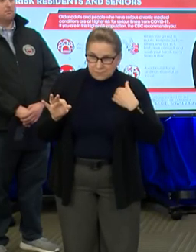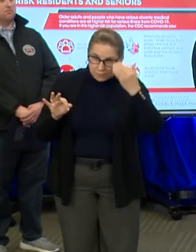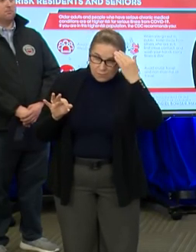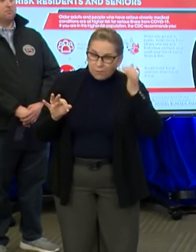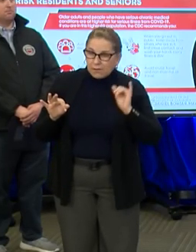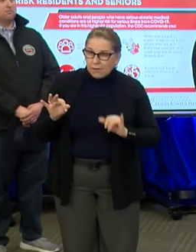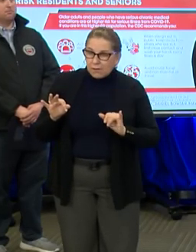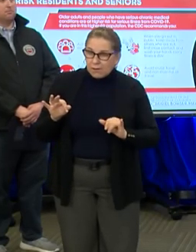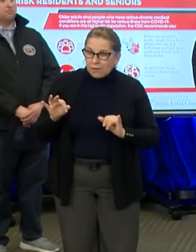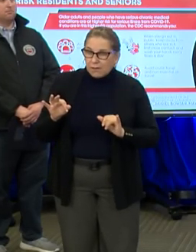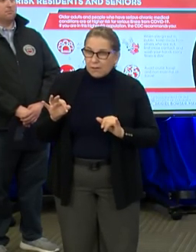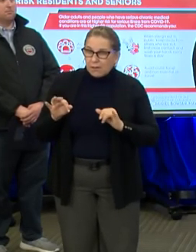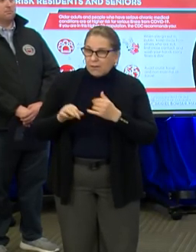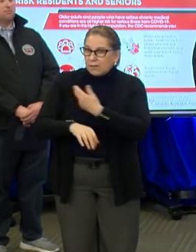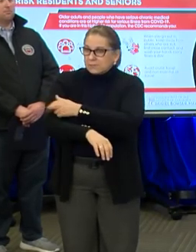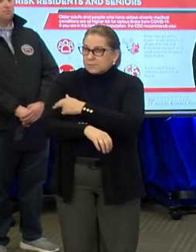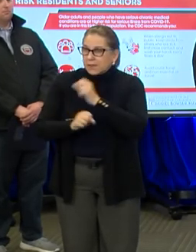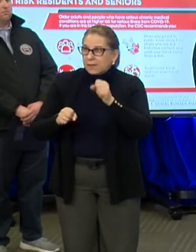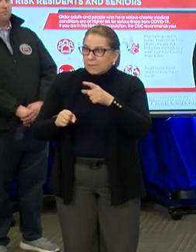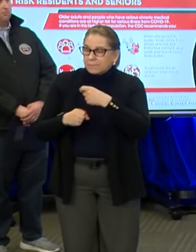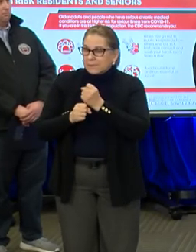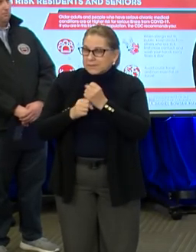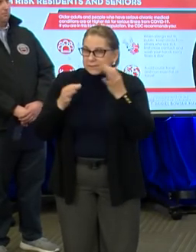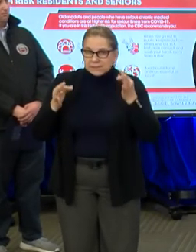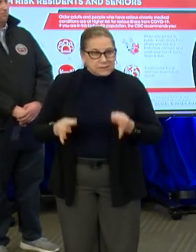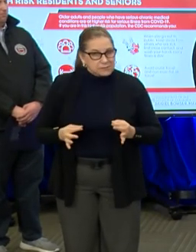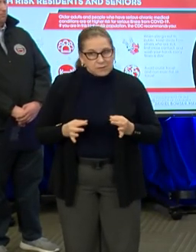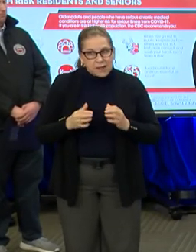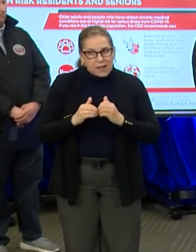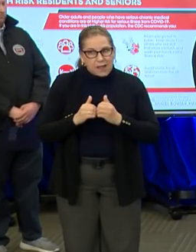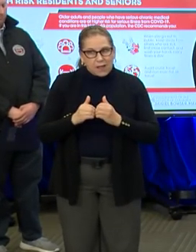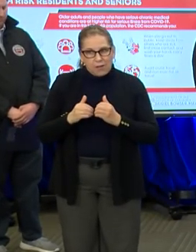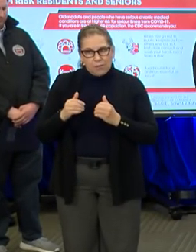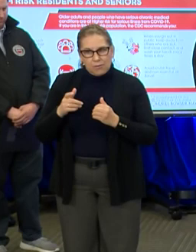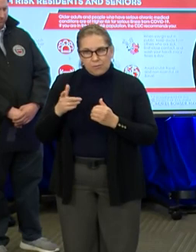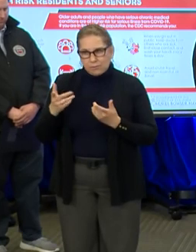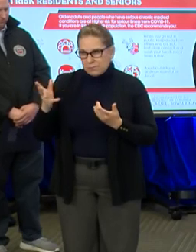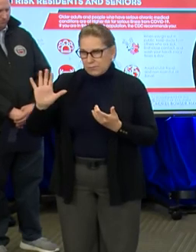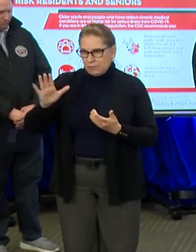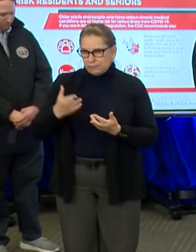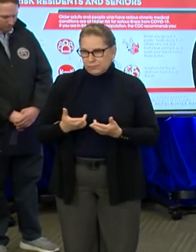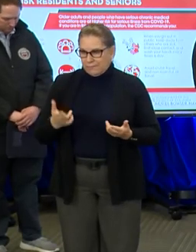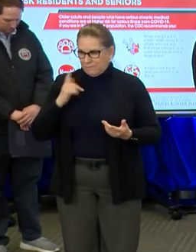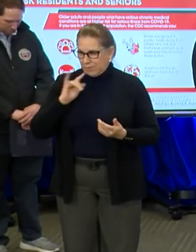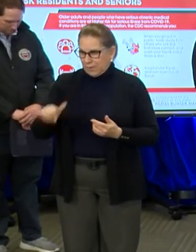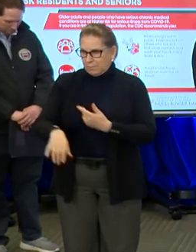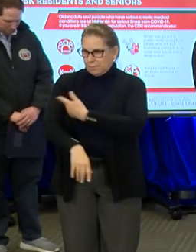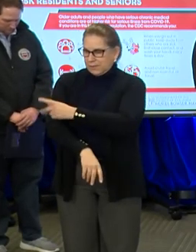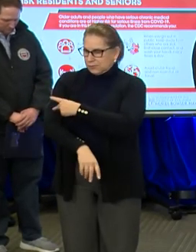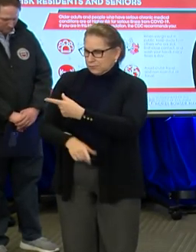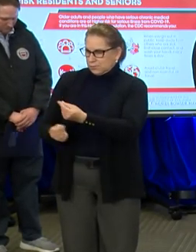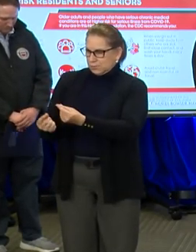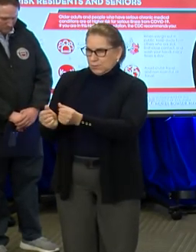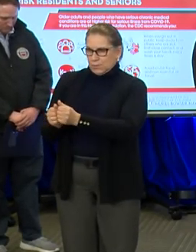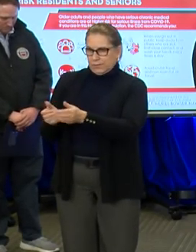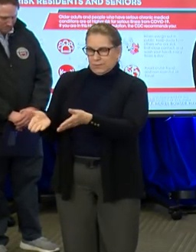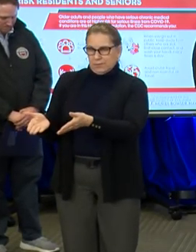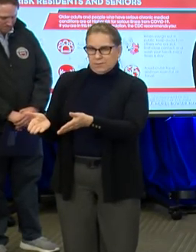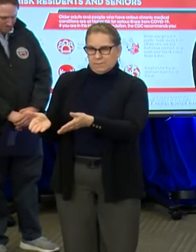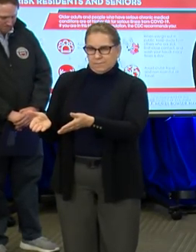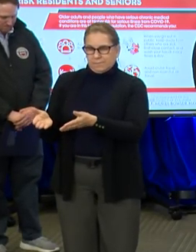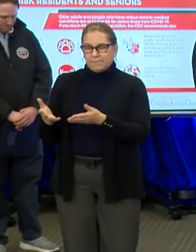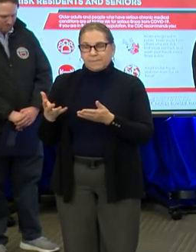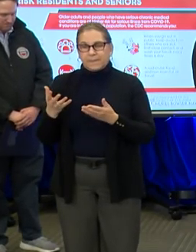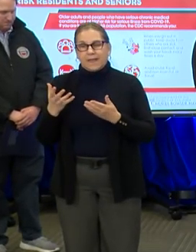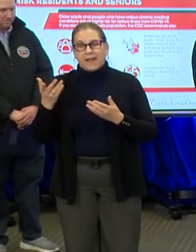make decisions about how they're using those inpatient or hospital resources. So some of the hospital resources that are used while they're waiting for a